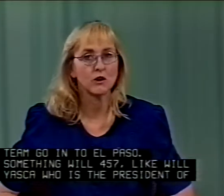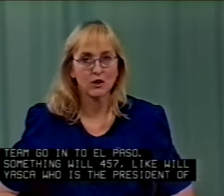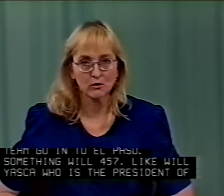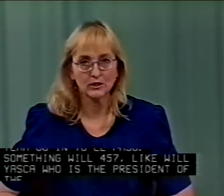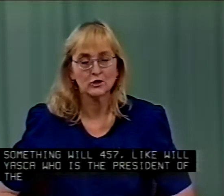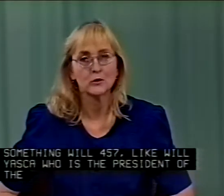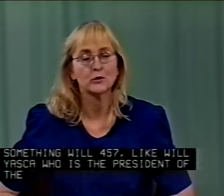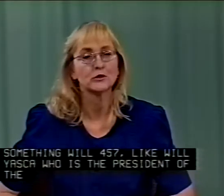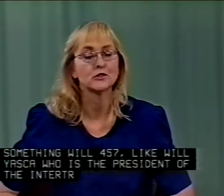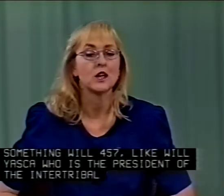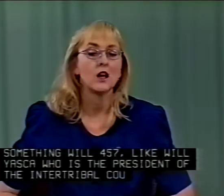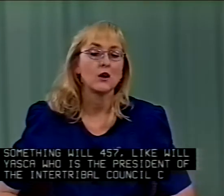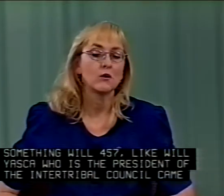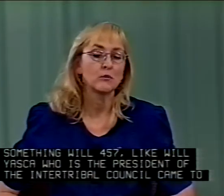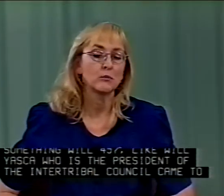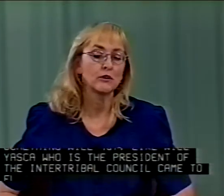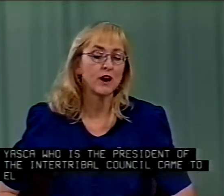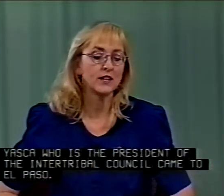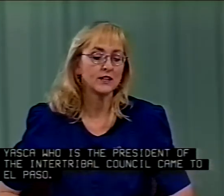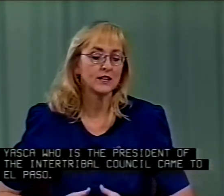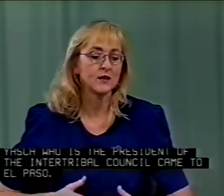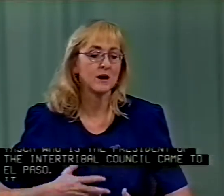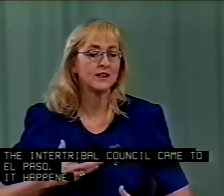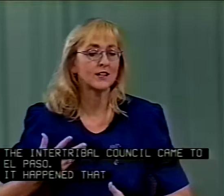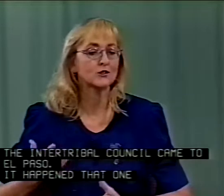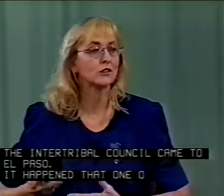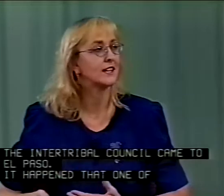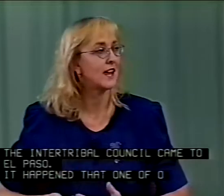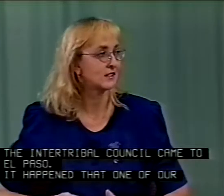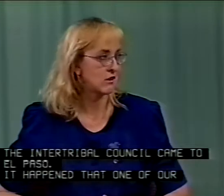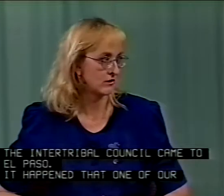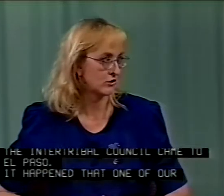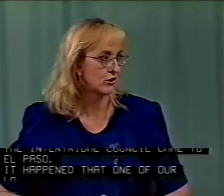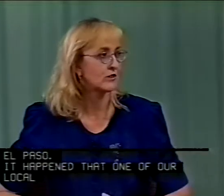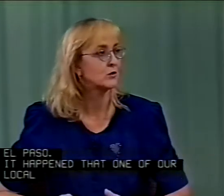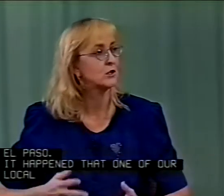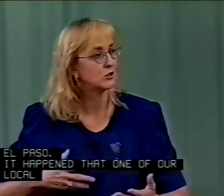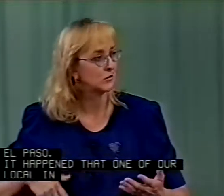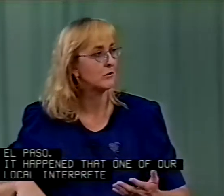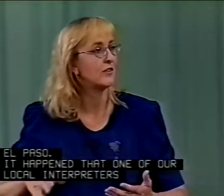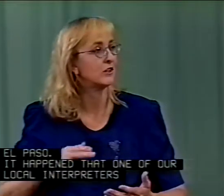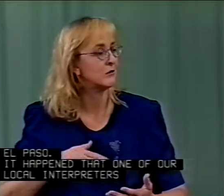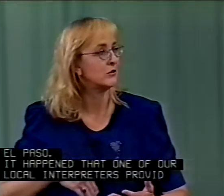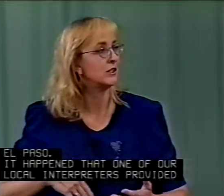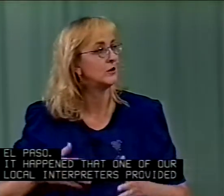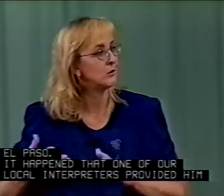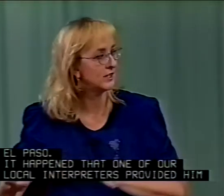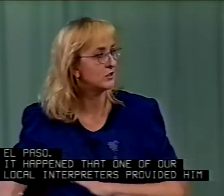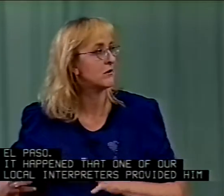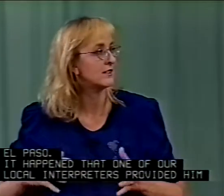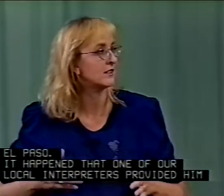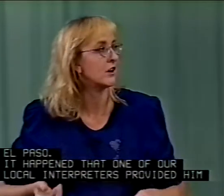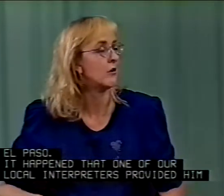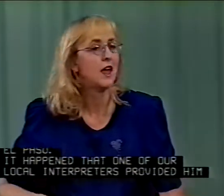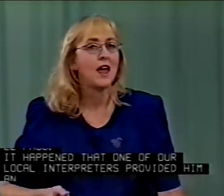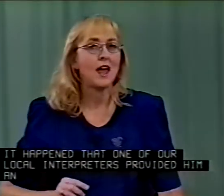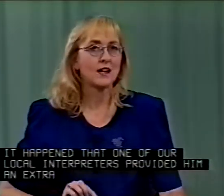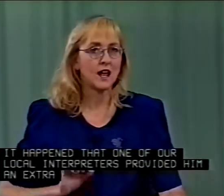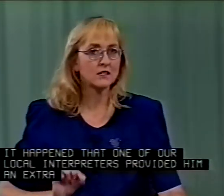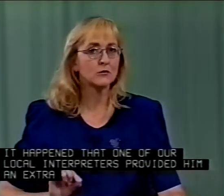local interpreters provided him an extra liaison service. We took him around the community, went into Mexico, and as a